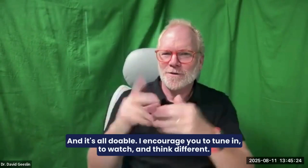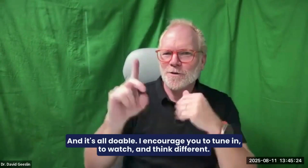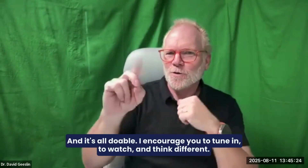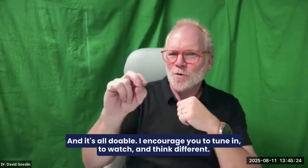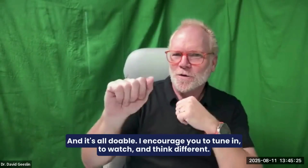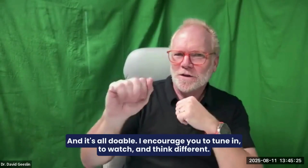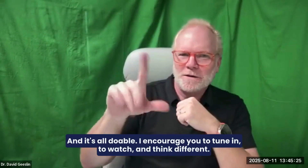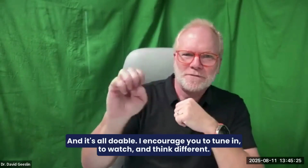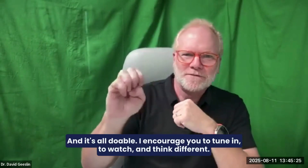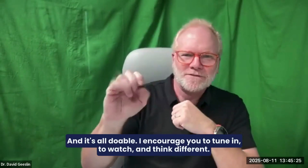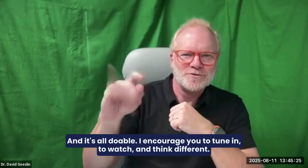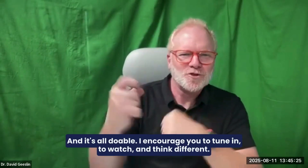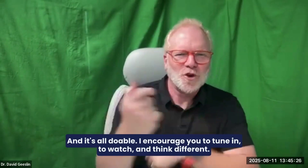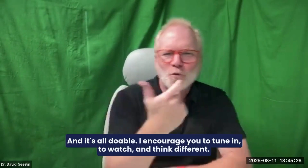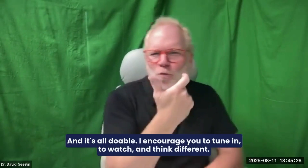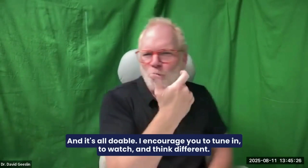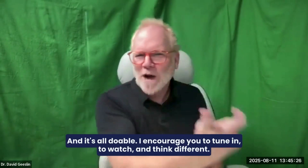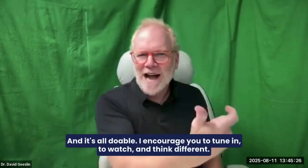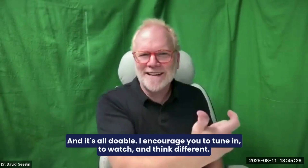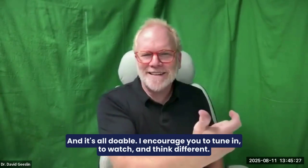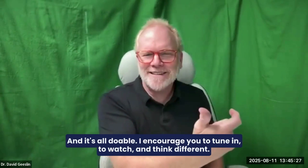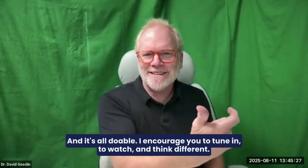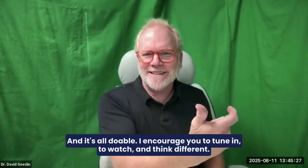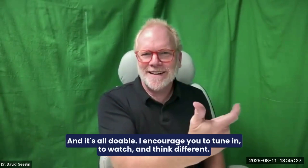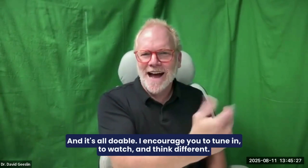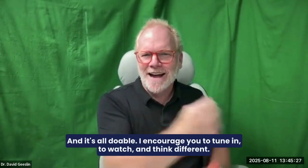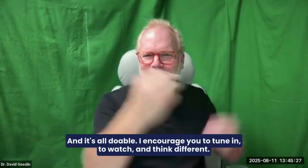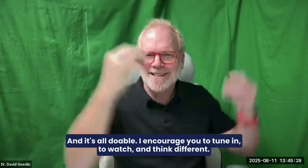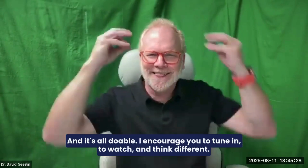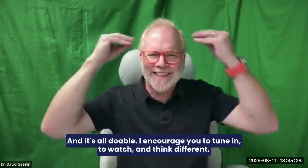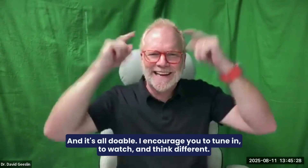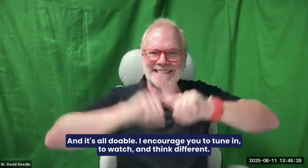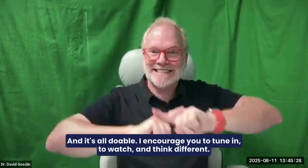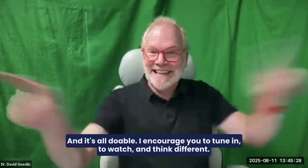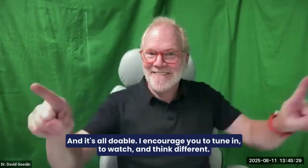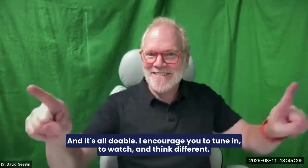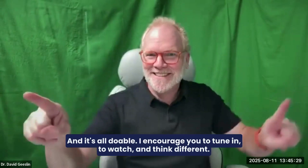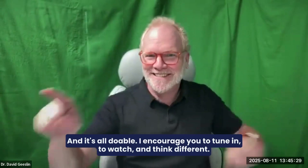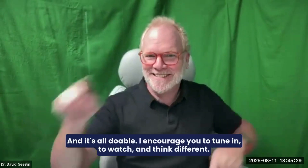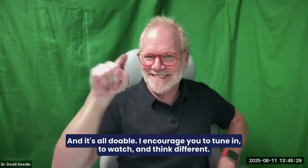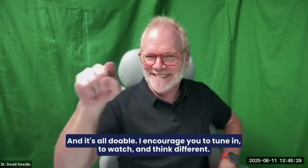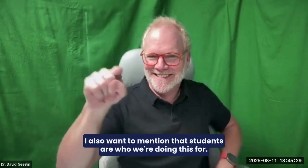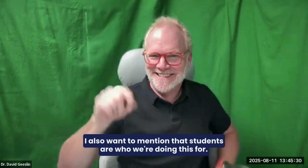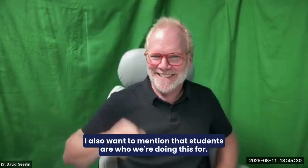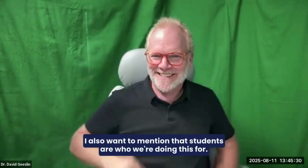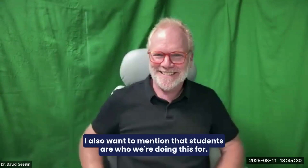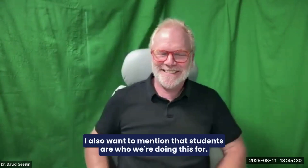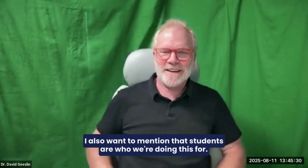different challenges we had, and it's all doable. I encourage you to tune in, to